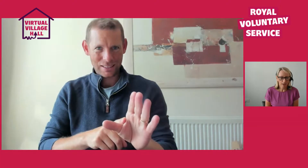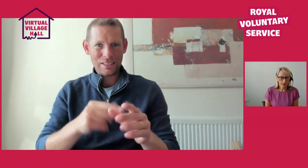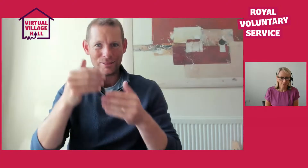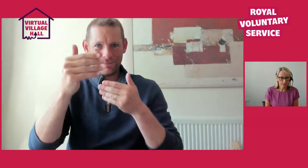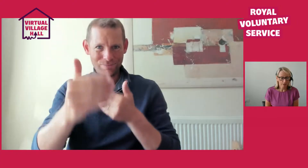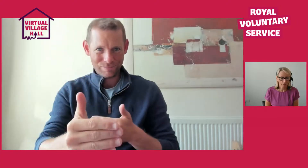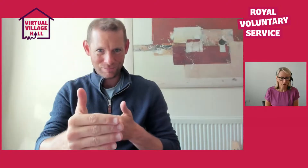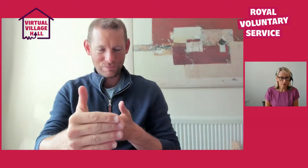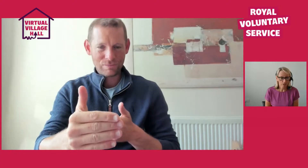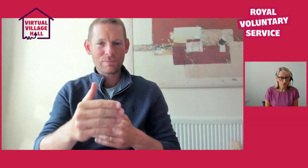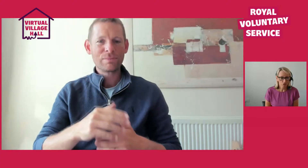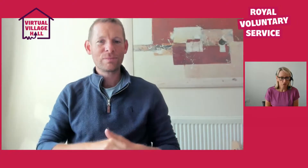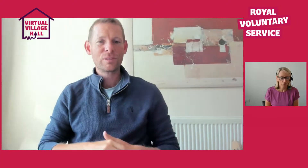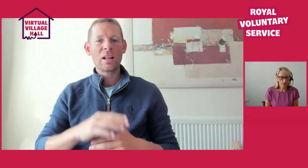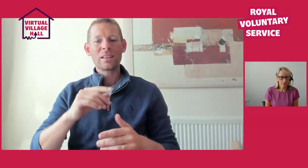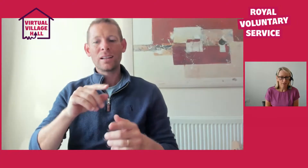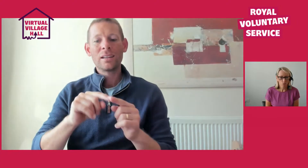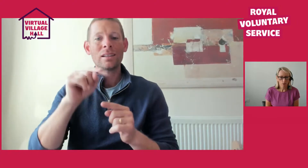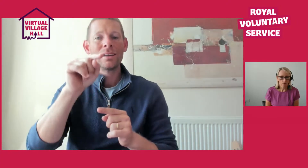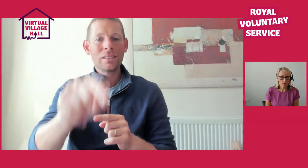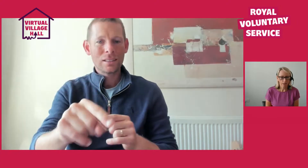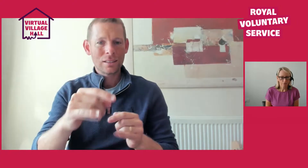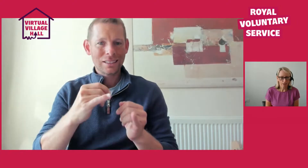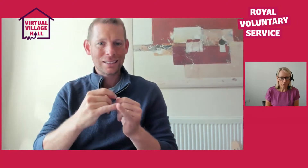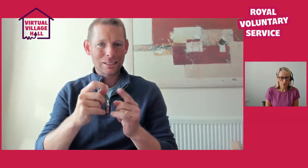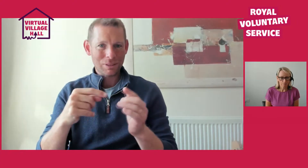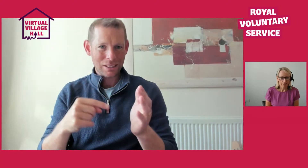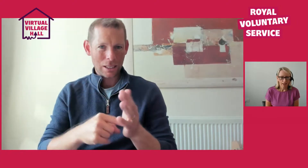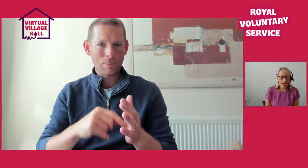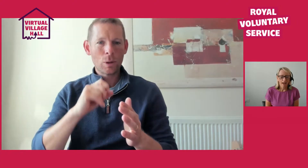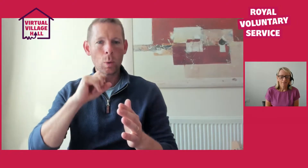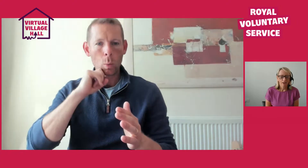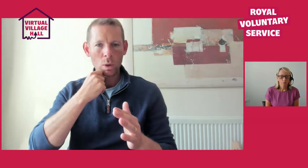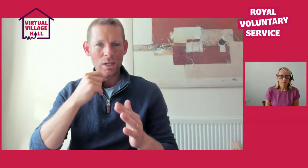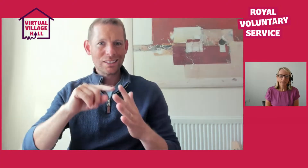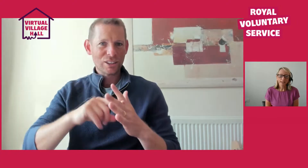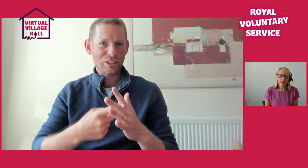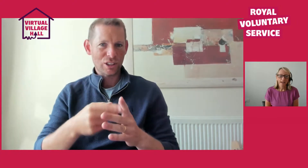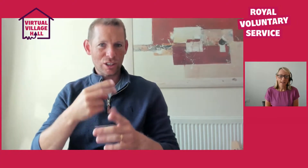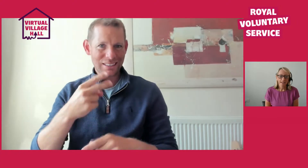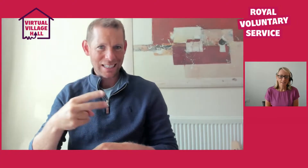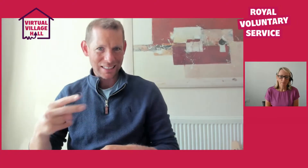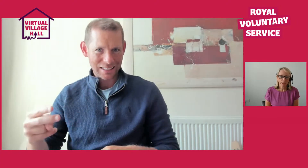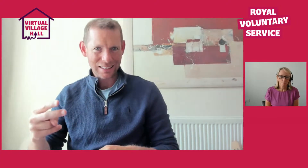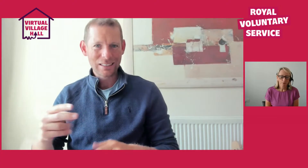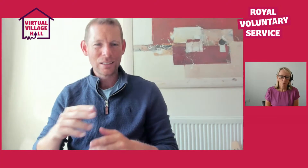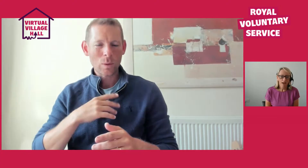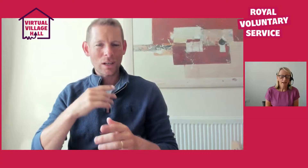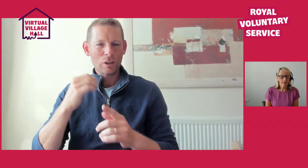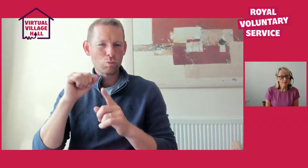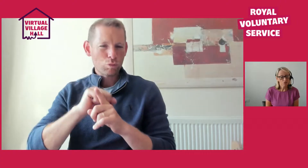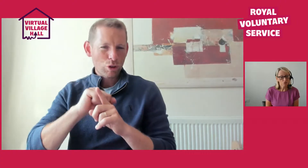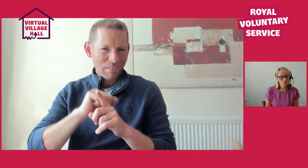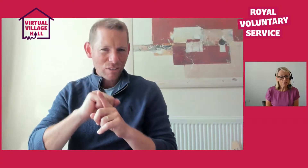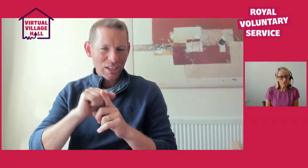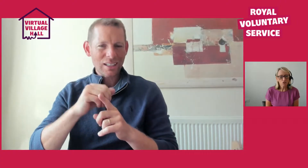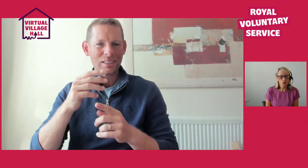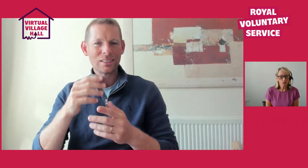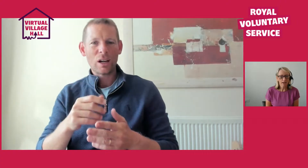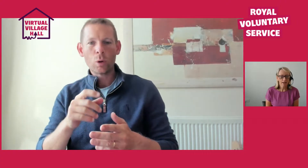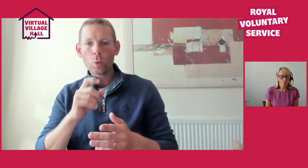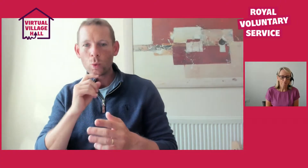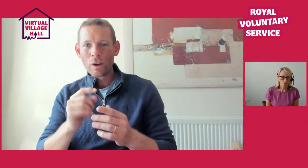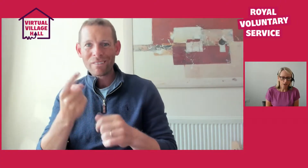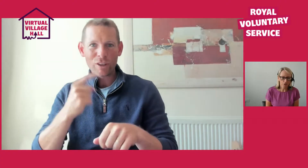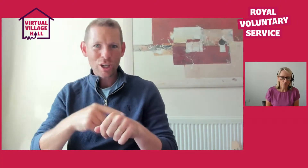end of the academic year in June, then that's when we finish. And then we begin again in September and really just